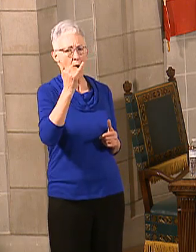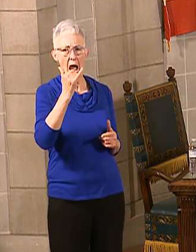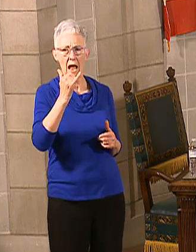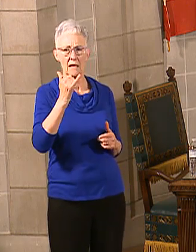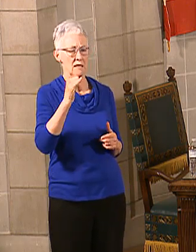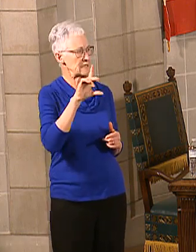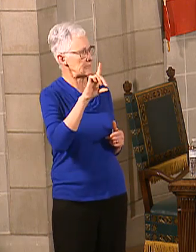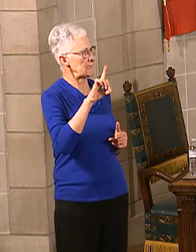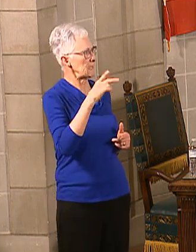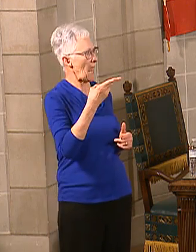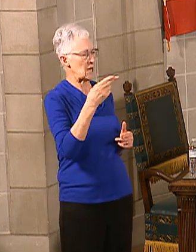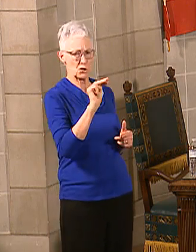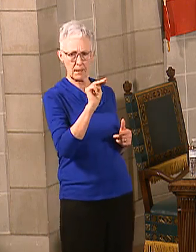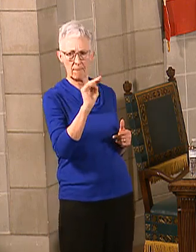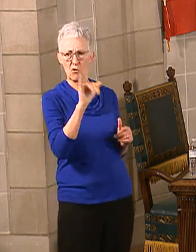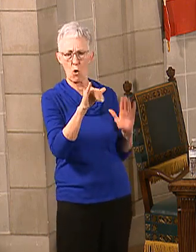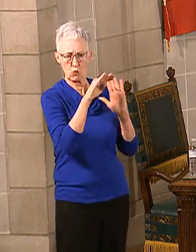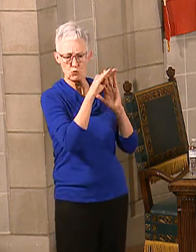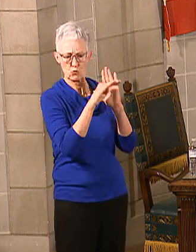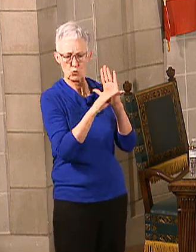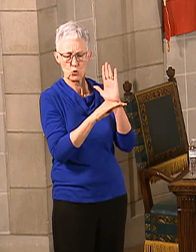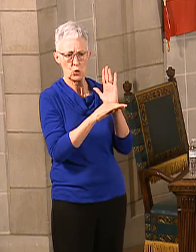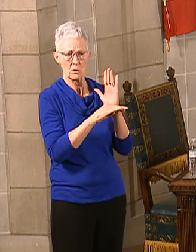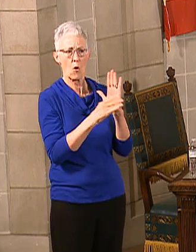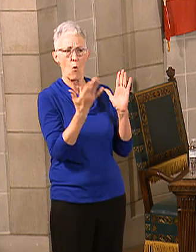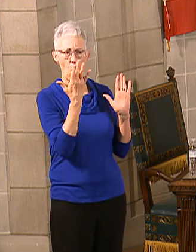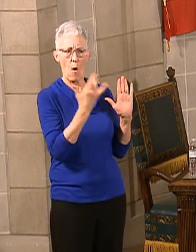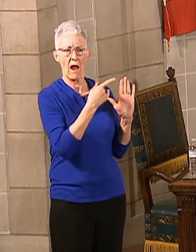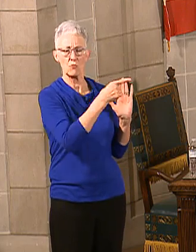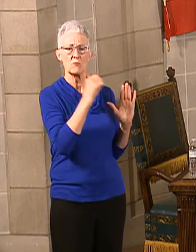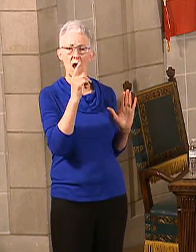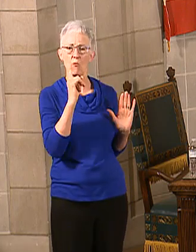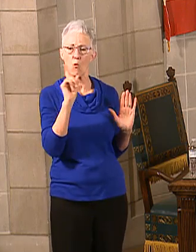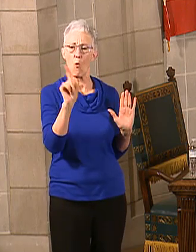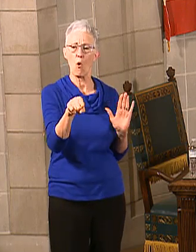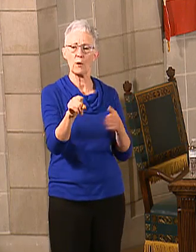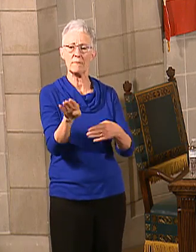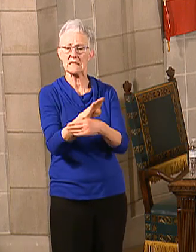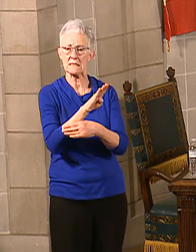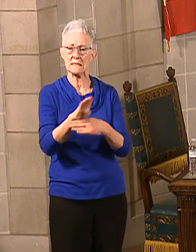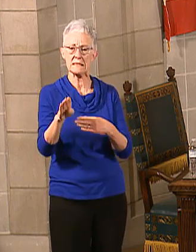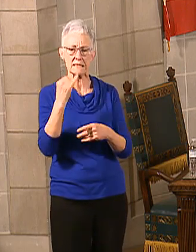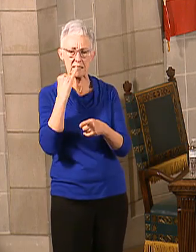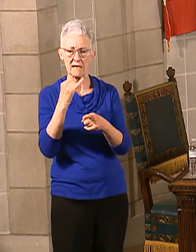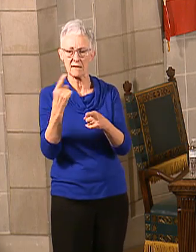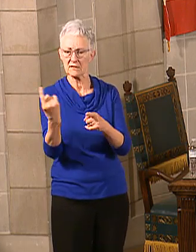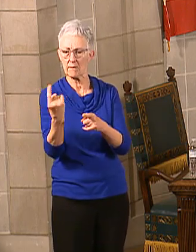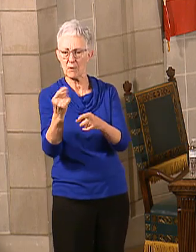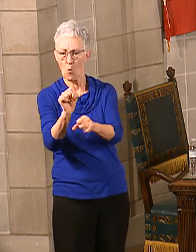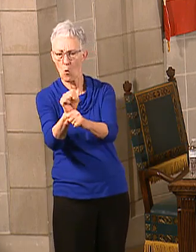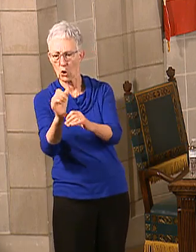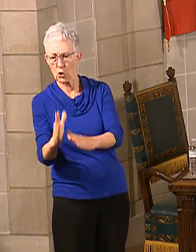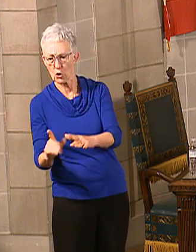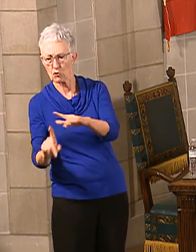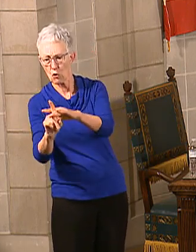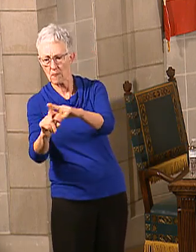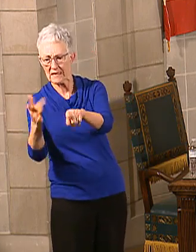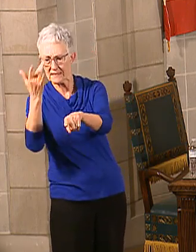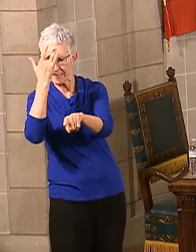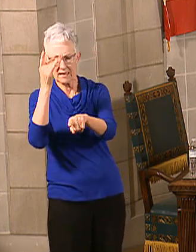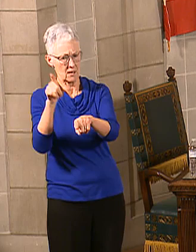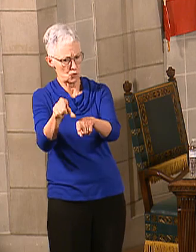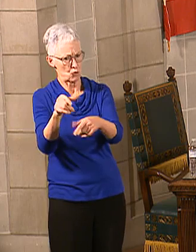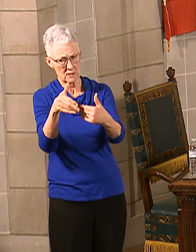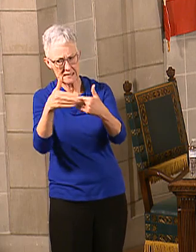DHMs include requiring businesses to send people home if they're sick? We've been saying that for a long, long time. Certainly, if that's one of the things we have to consider, we